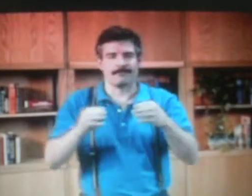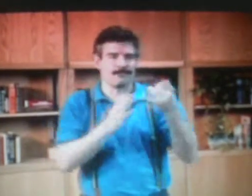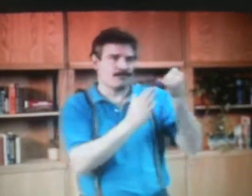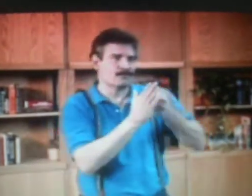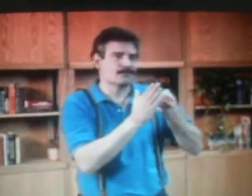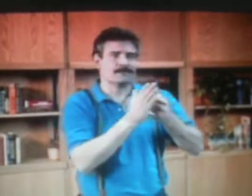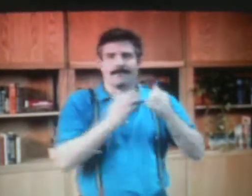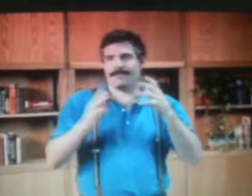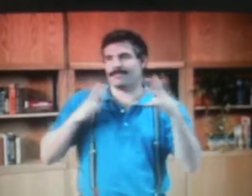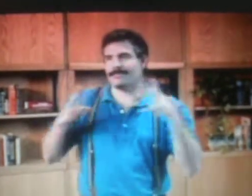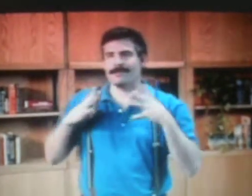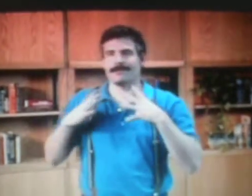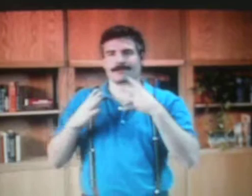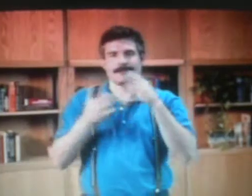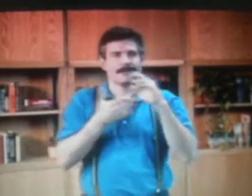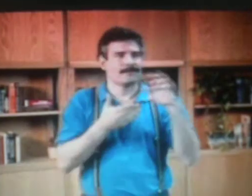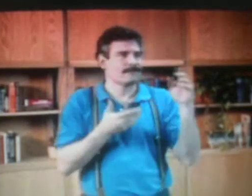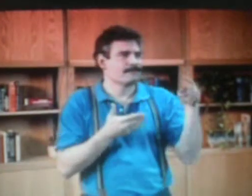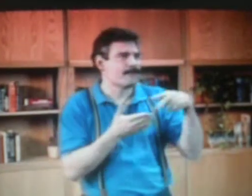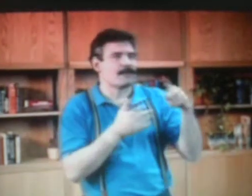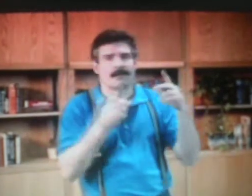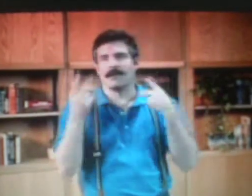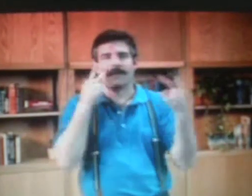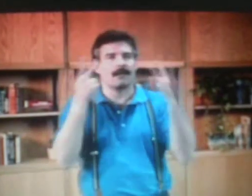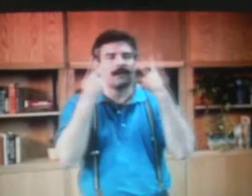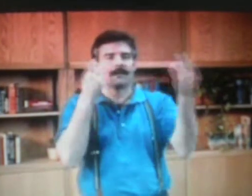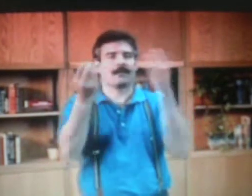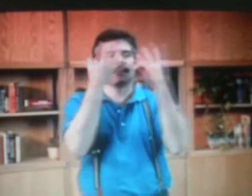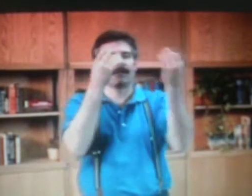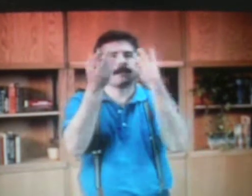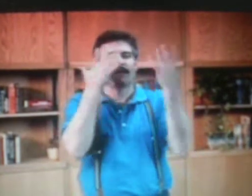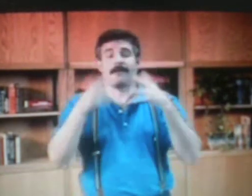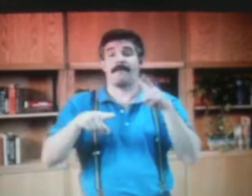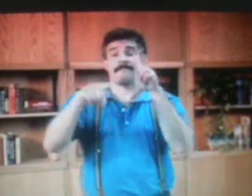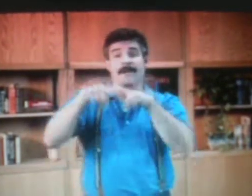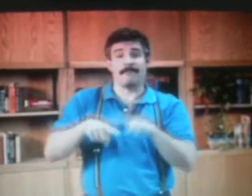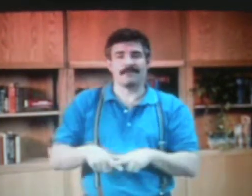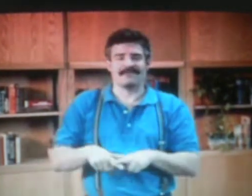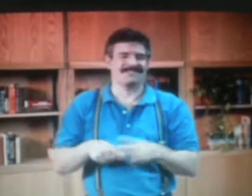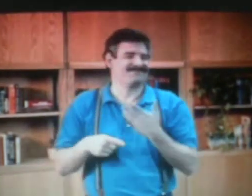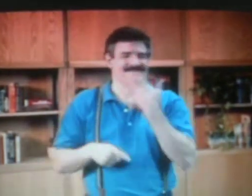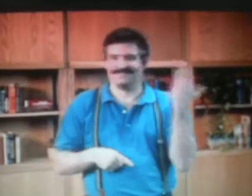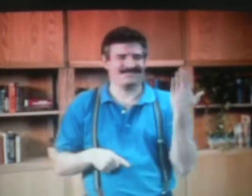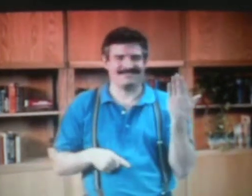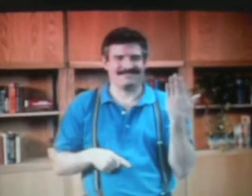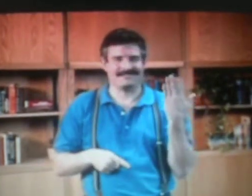My parents were enthusiasm exposing me to different things as far as art galleries and museums.